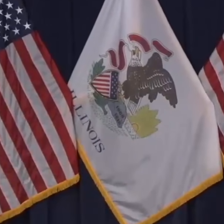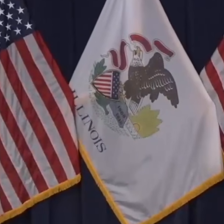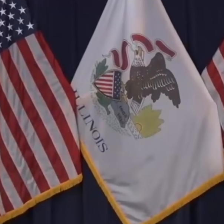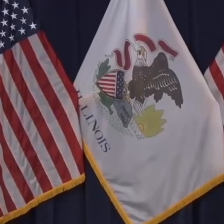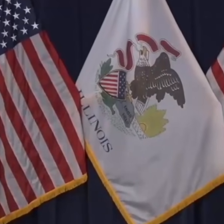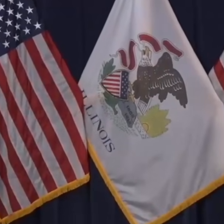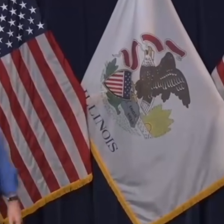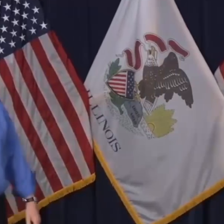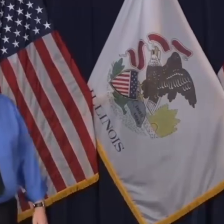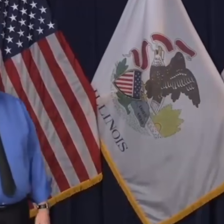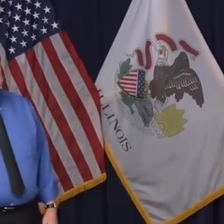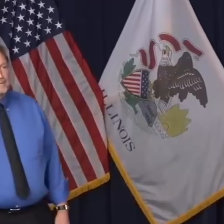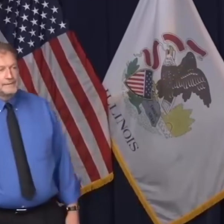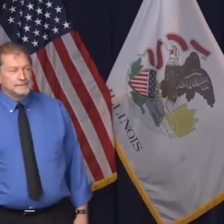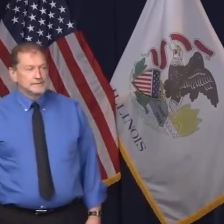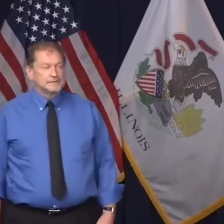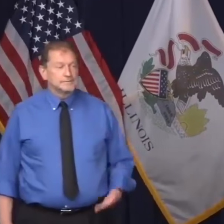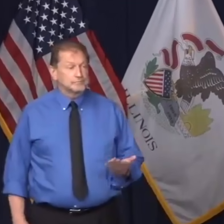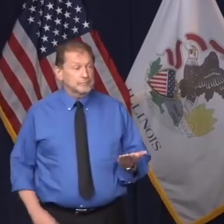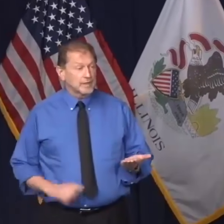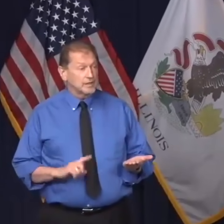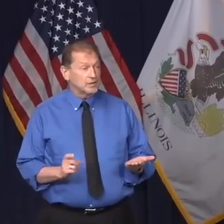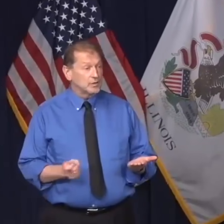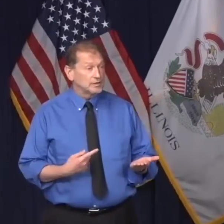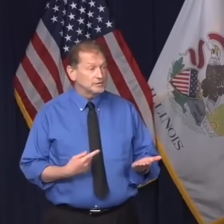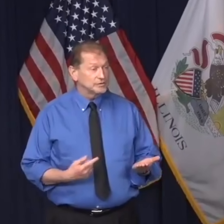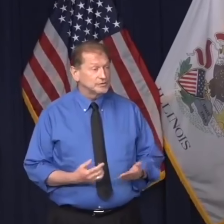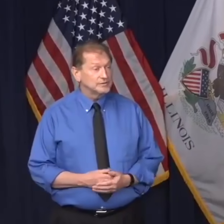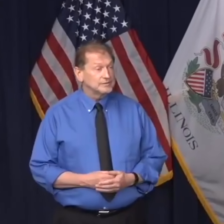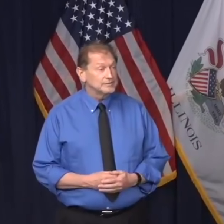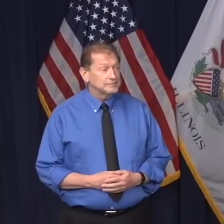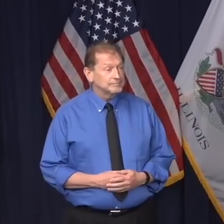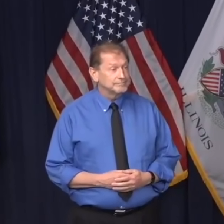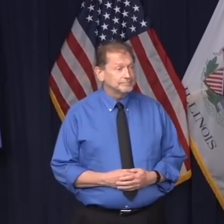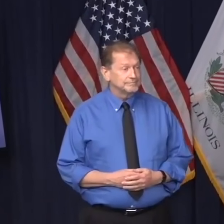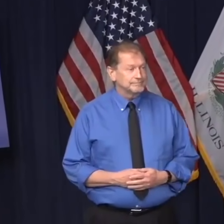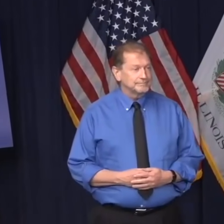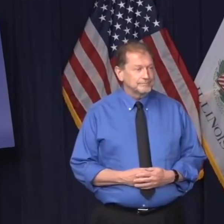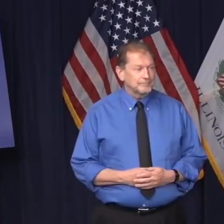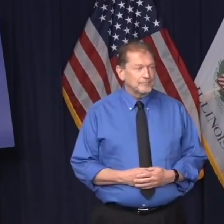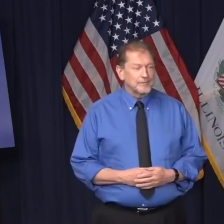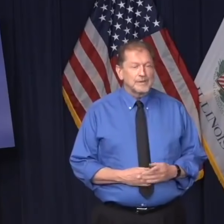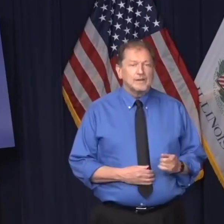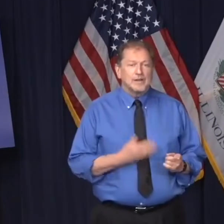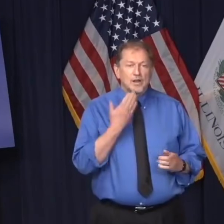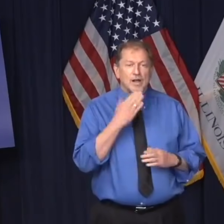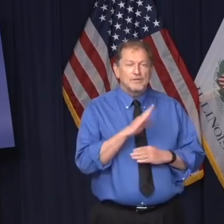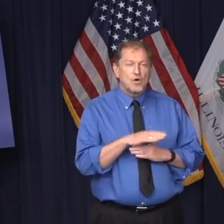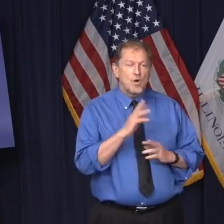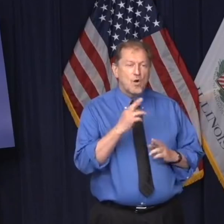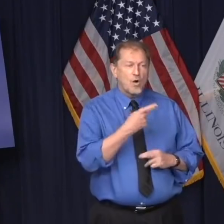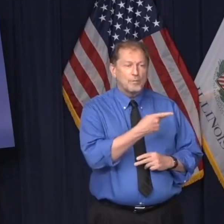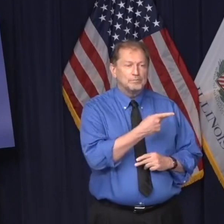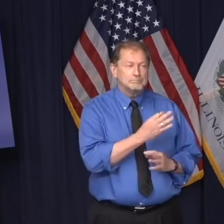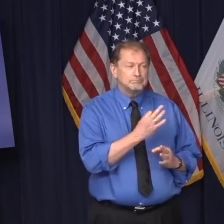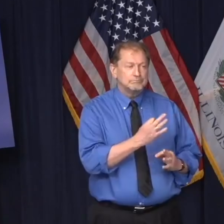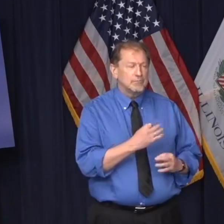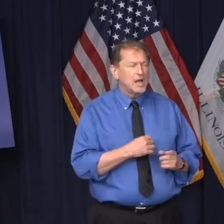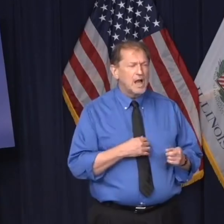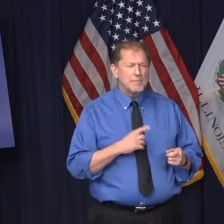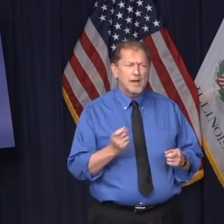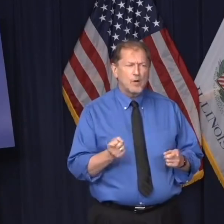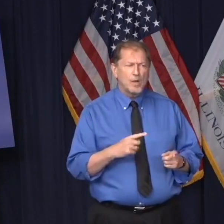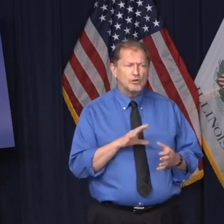Thank you very much, Dr. Zika. I'm happy to take any questions. Hi, Elizabeth. Good afternoon, Governor. Hope you and Dr. Zika are well. Quick question about the nursing